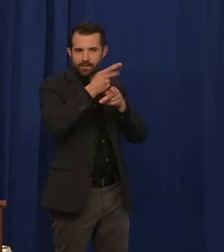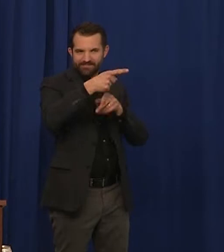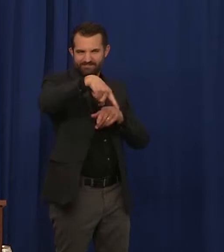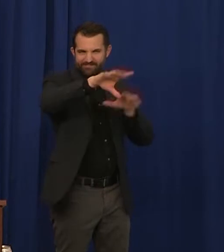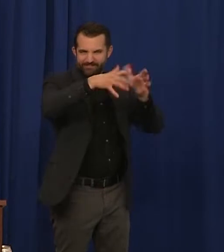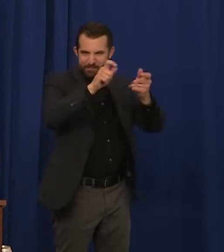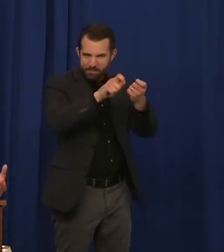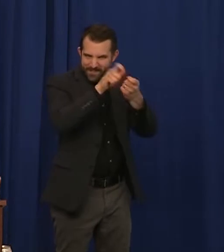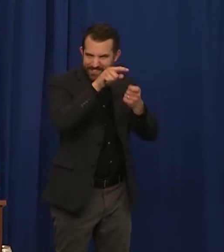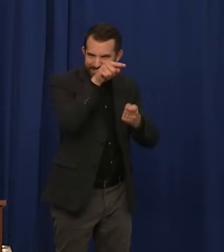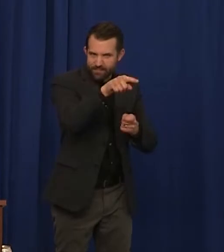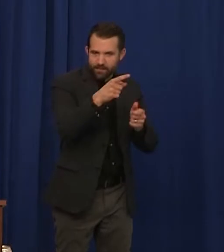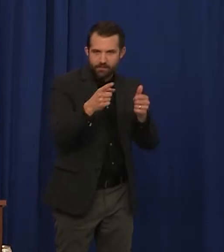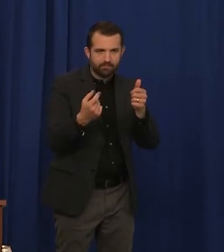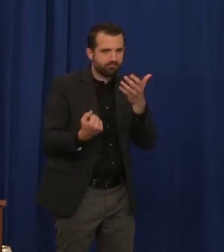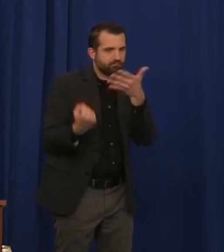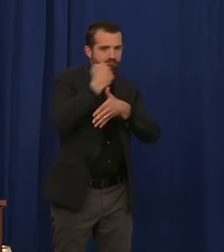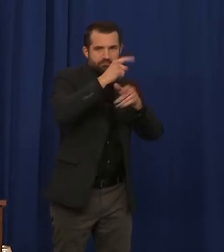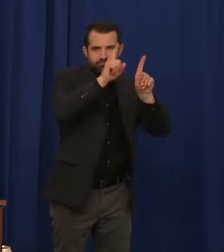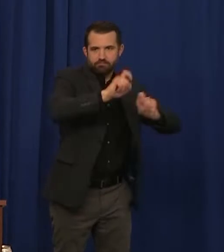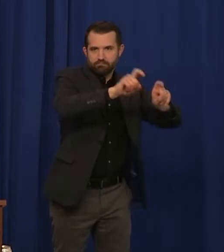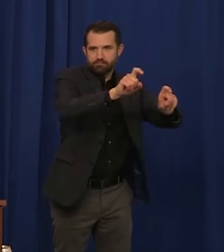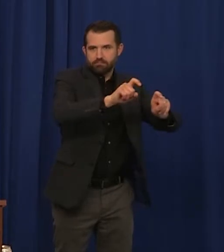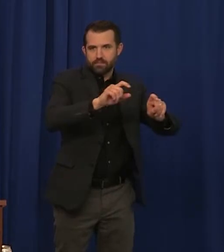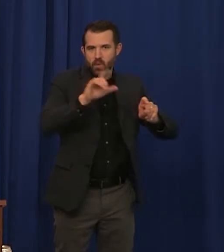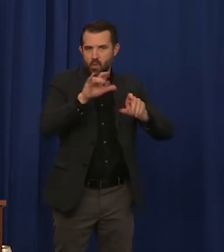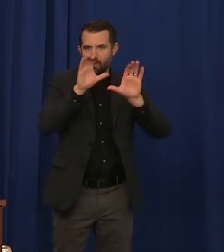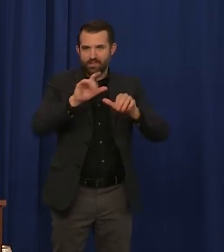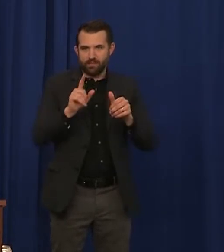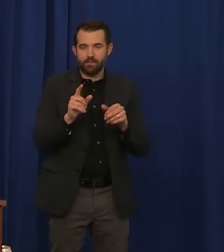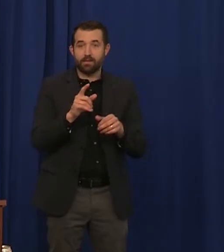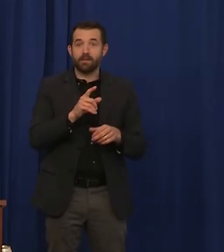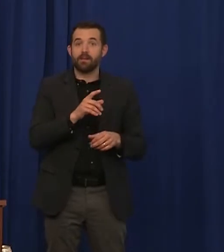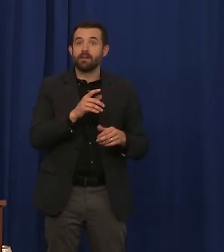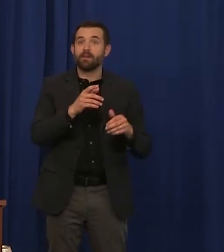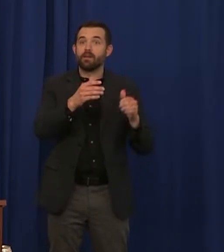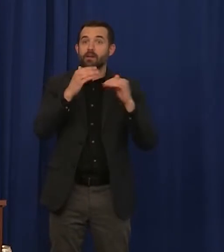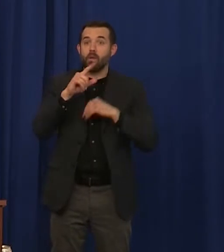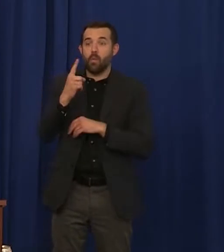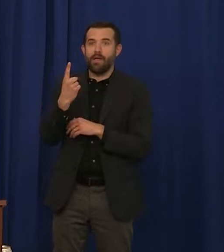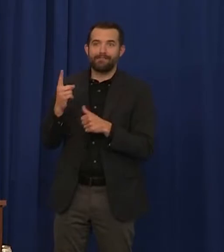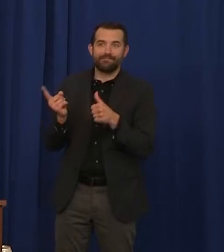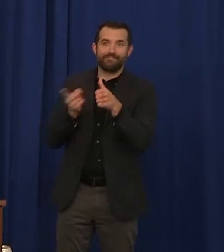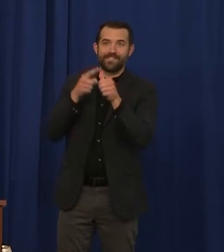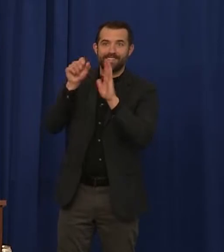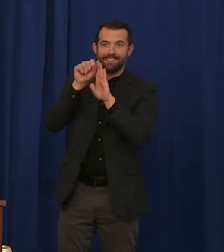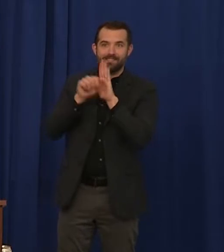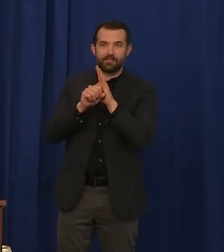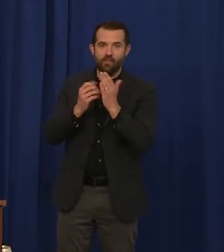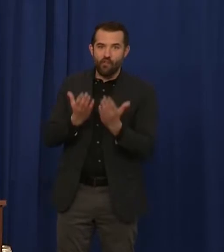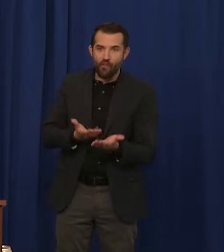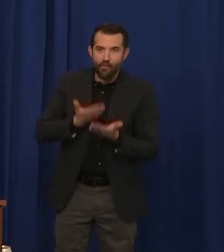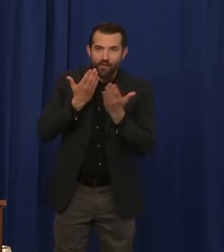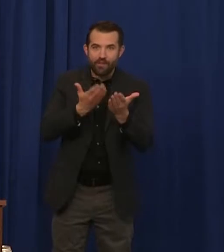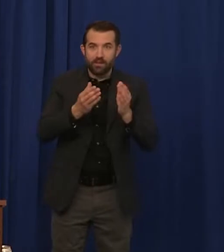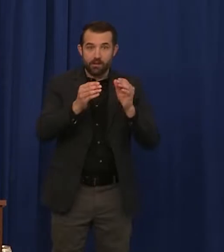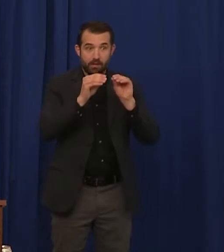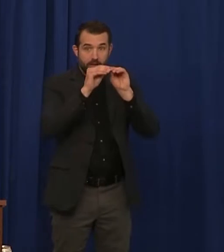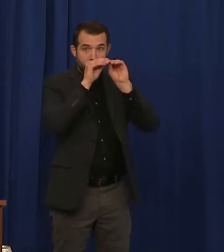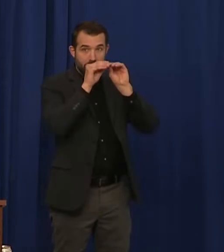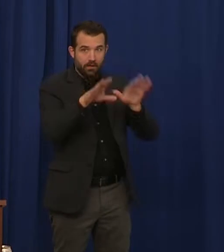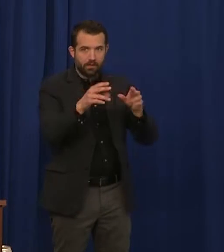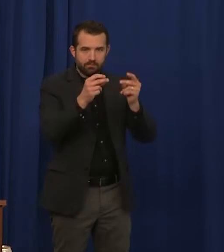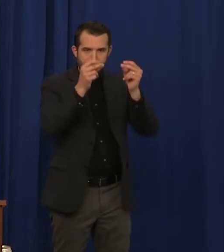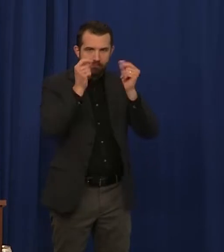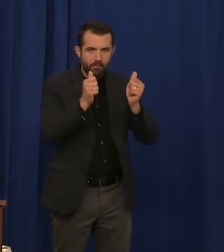states to do that. We were also one of the first states to move forward with offering universal testing anytime we detected an outbreak,